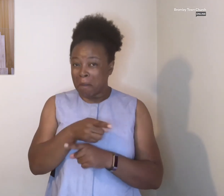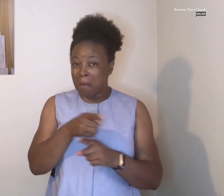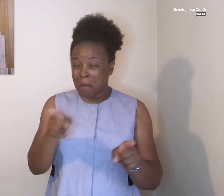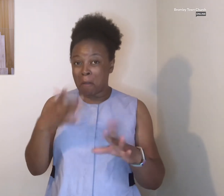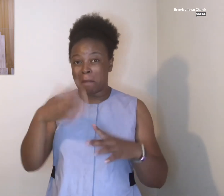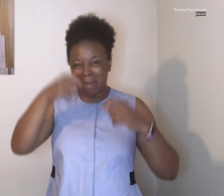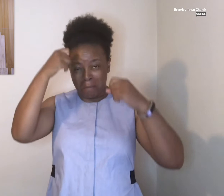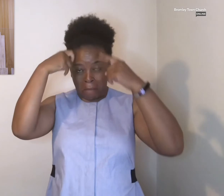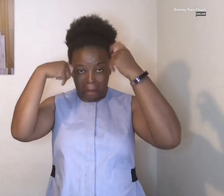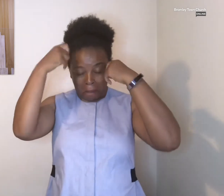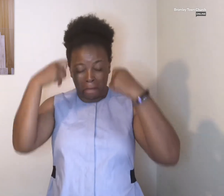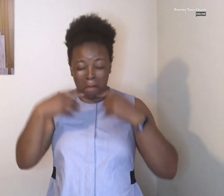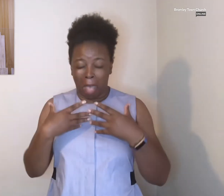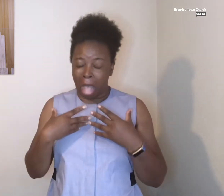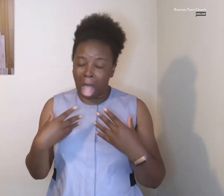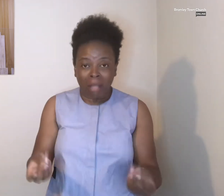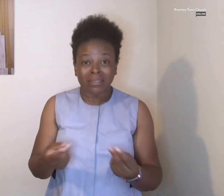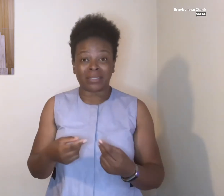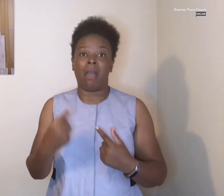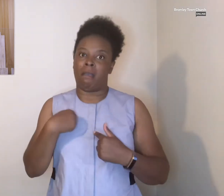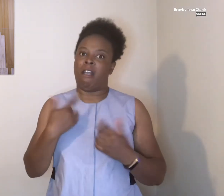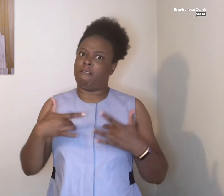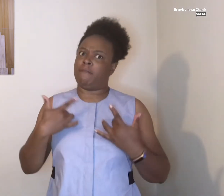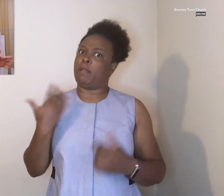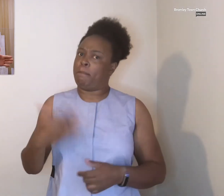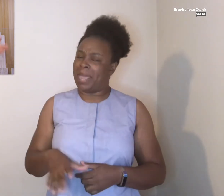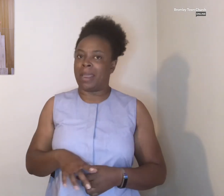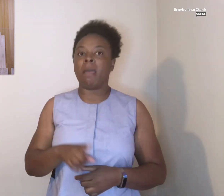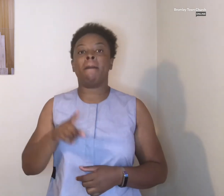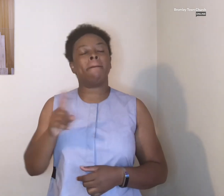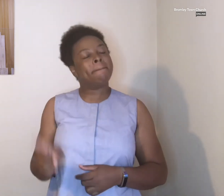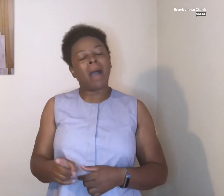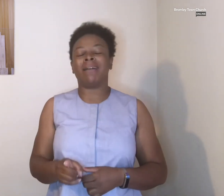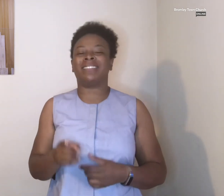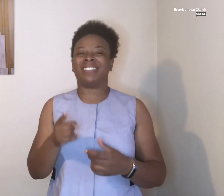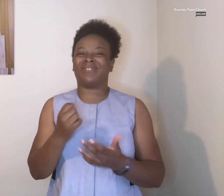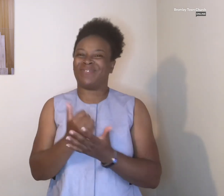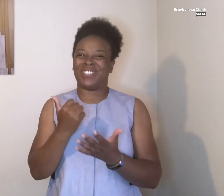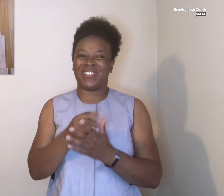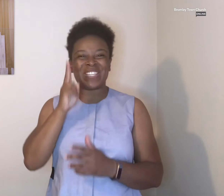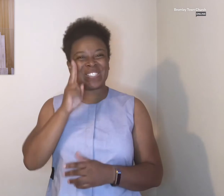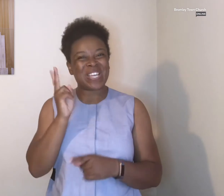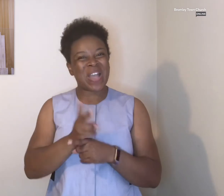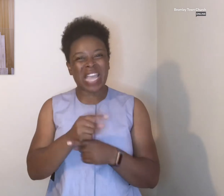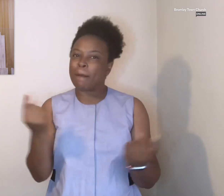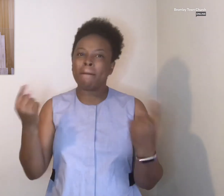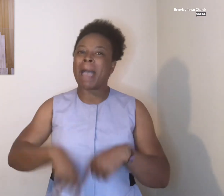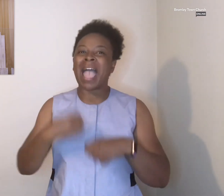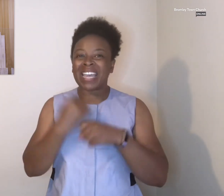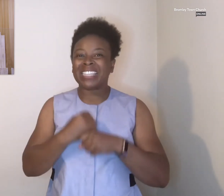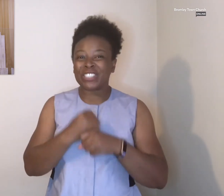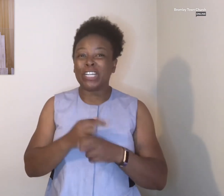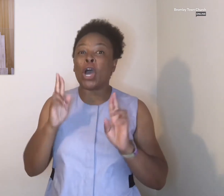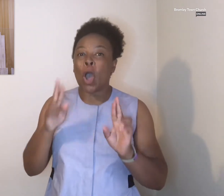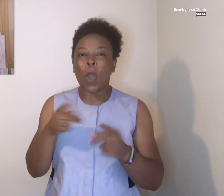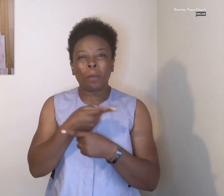melted, but it certainly felt like I was melting during this week. But whatever, it's great to see you back at church this morning, and we hope that